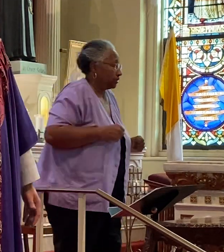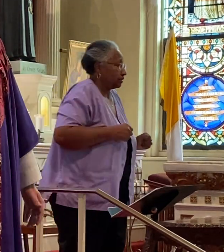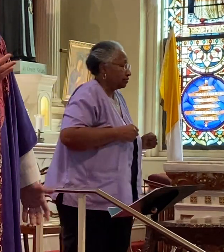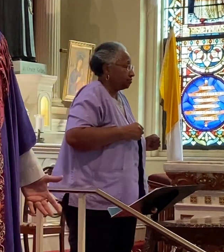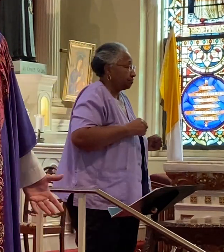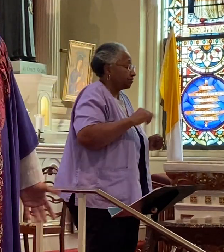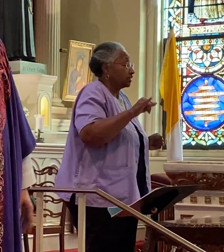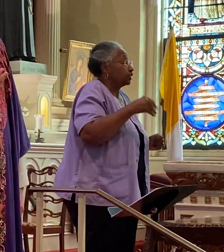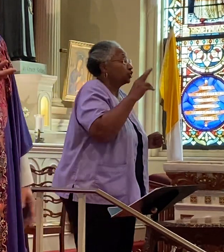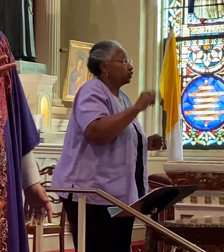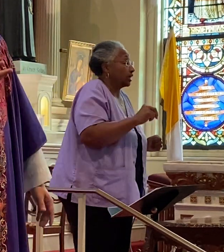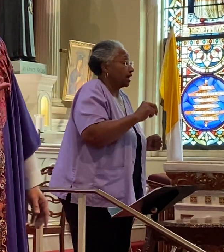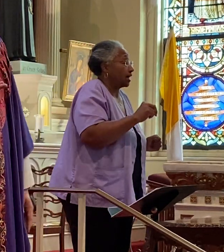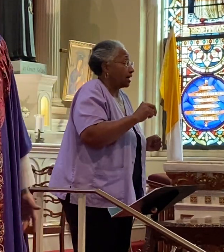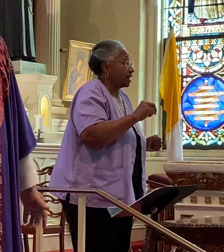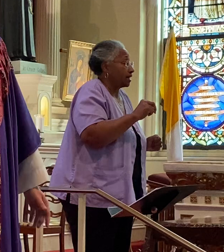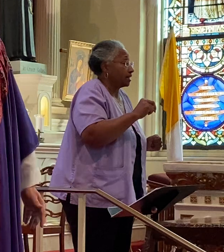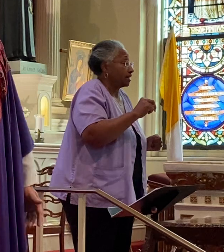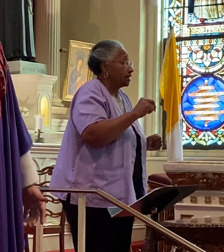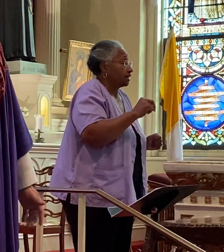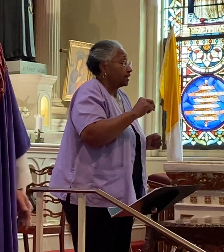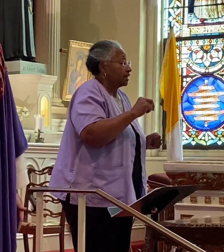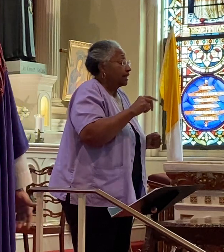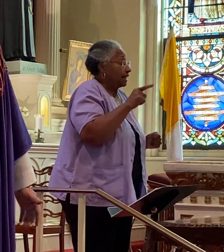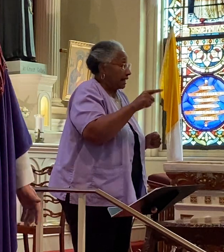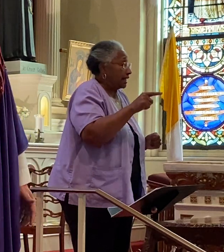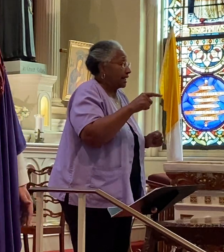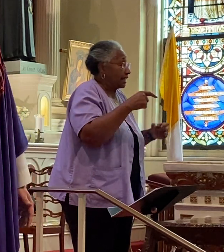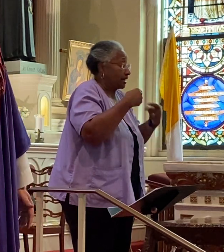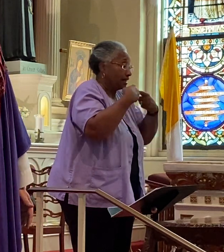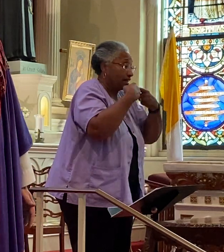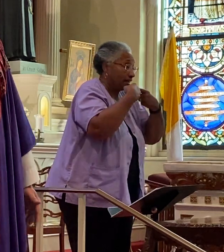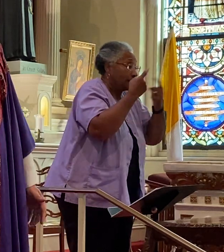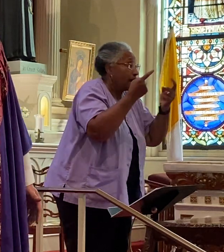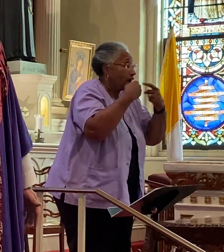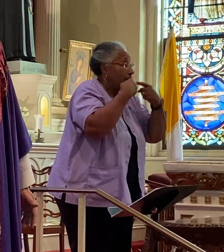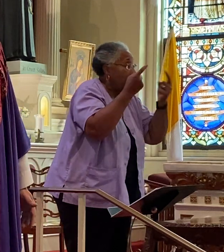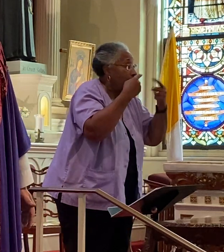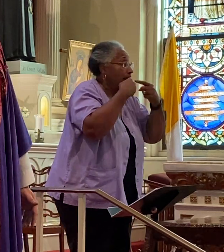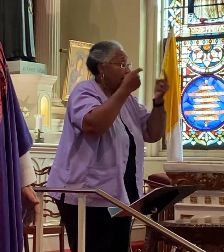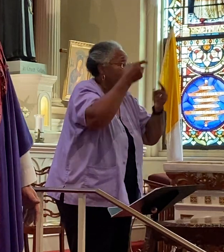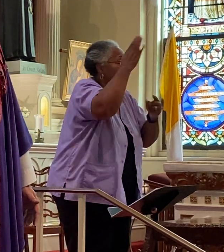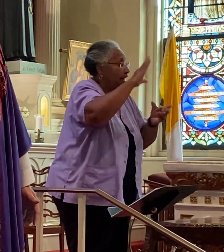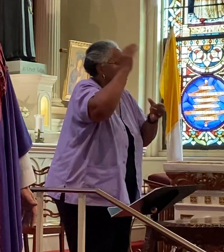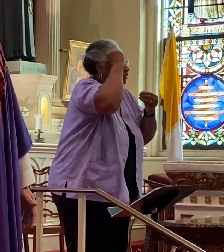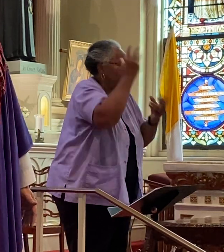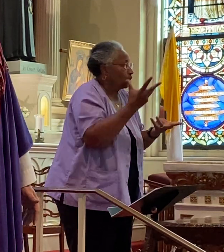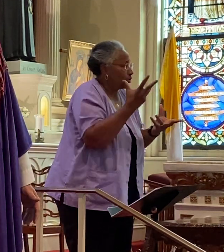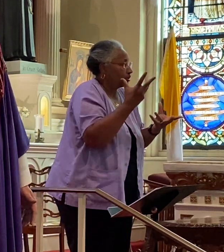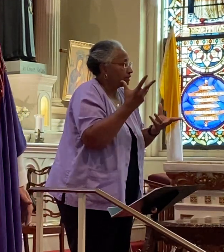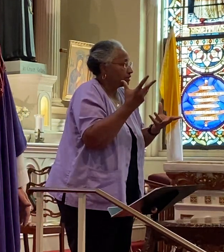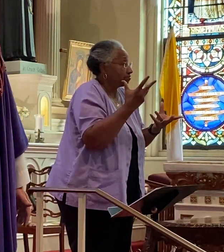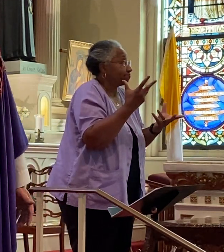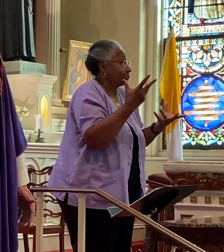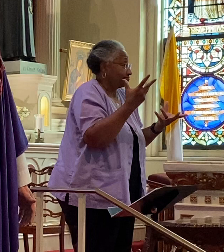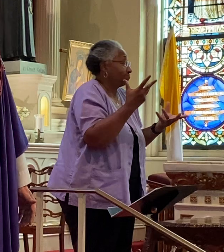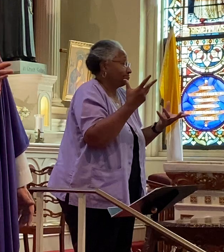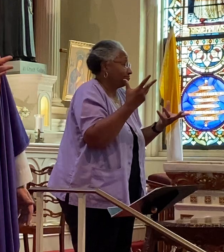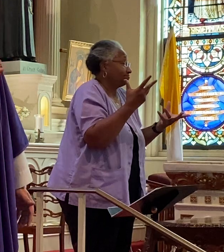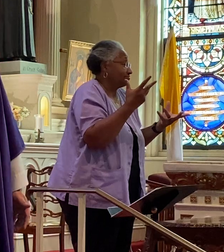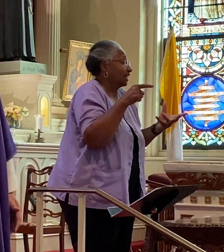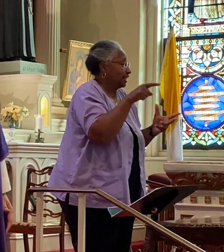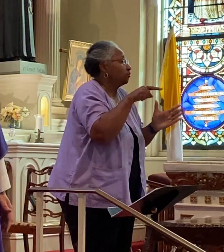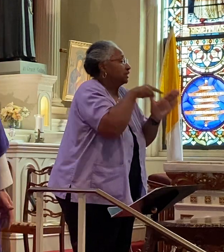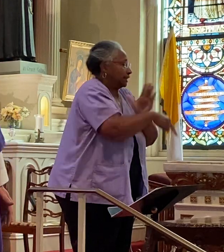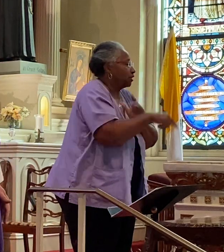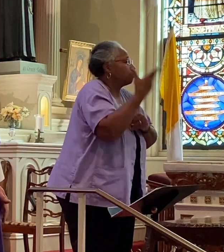cost him his head, standing up for something. So, we live in a world of extreme temperature. I